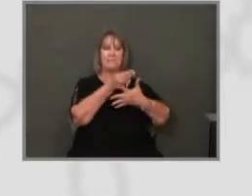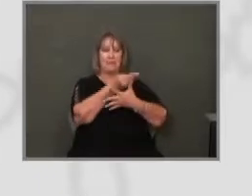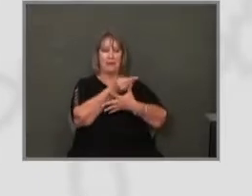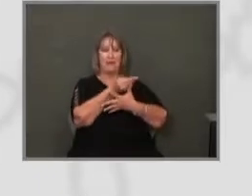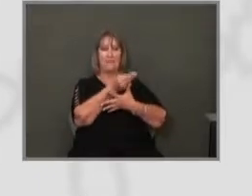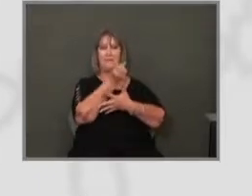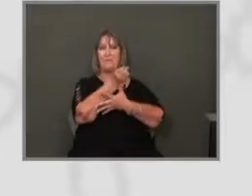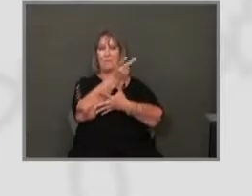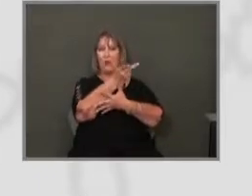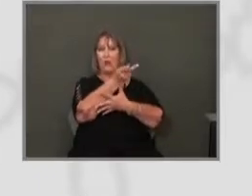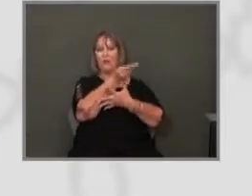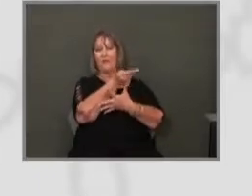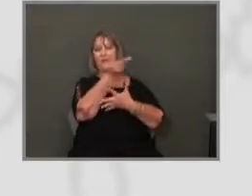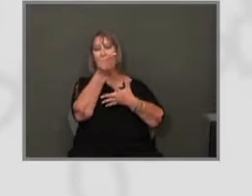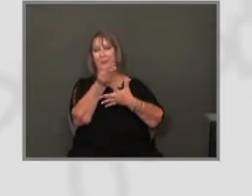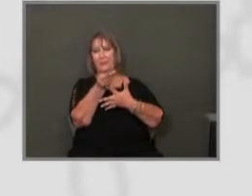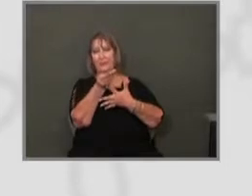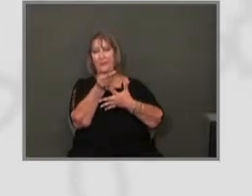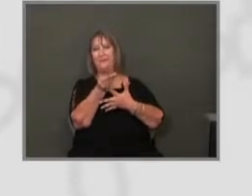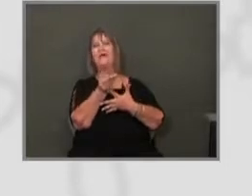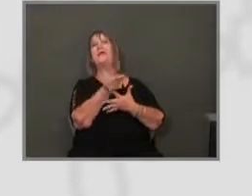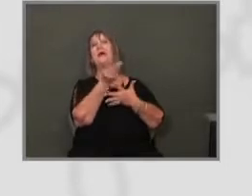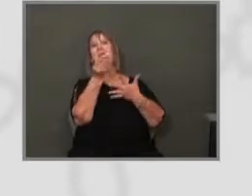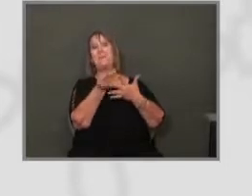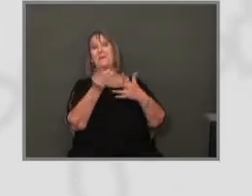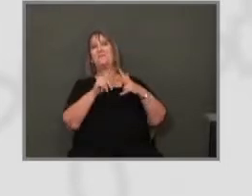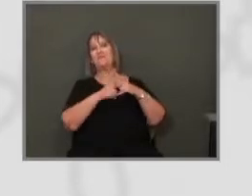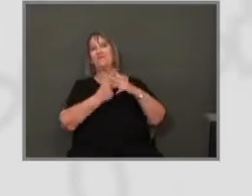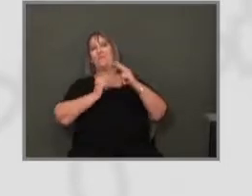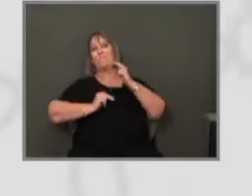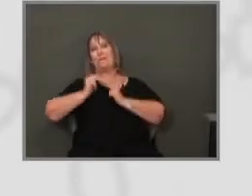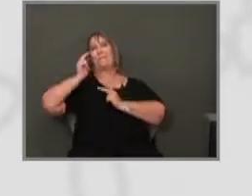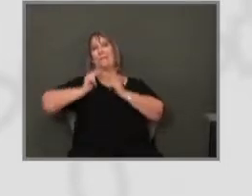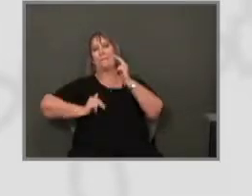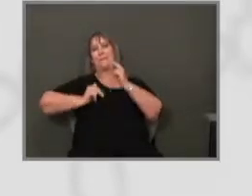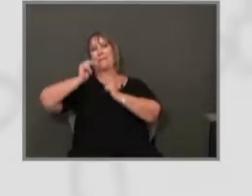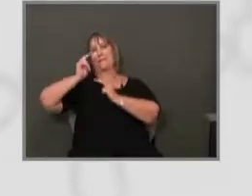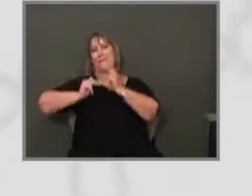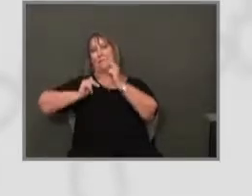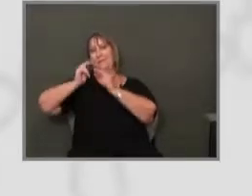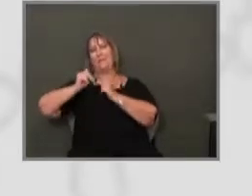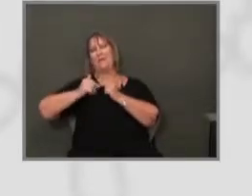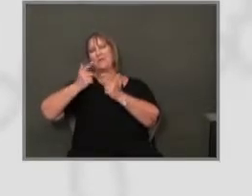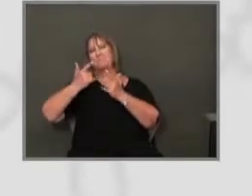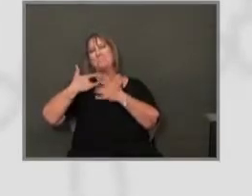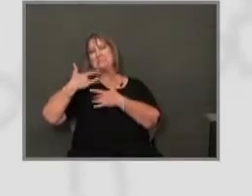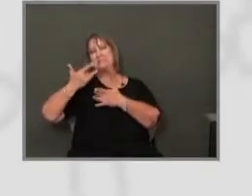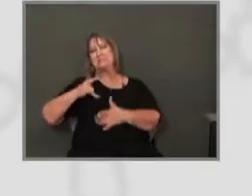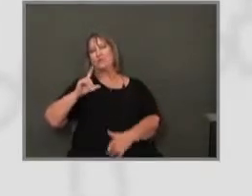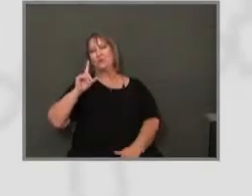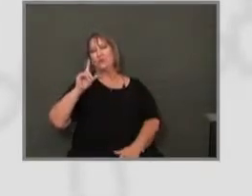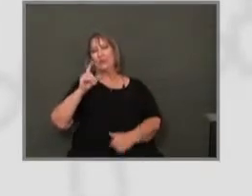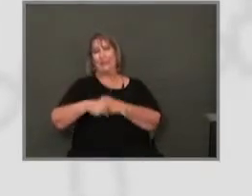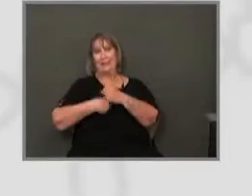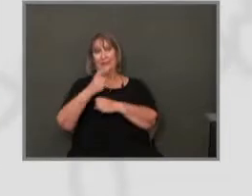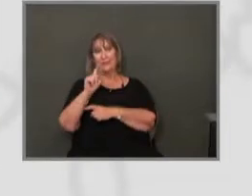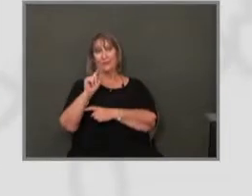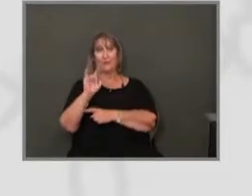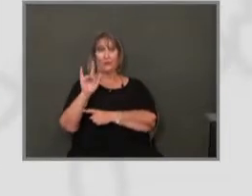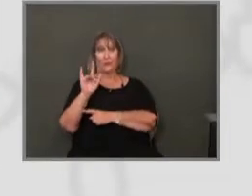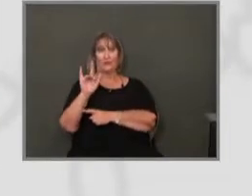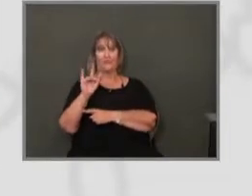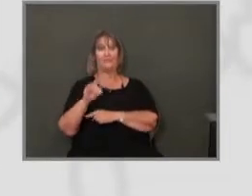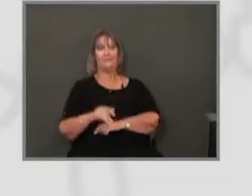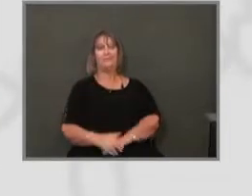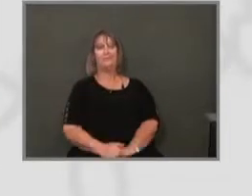plan, we'll start construction for most of those projects beginning in 2025. Next slide. So